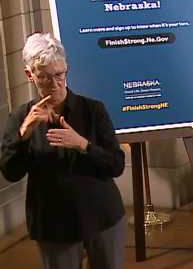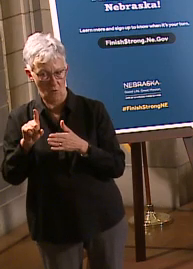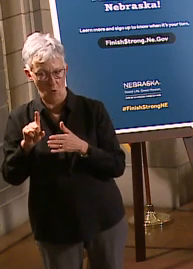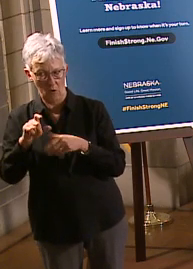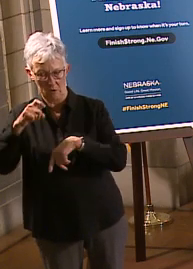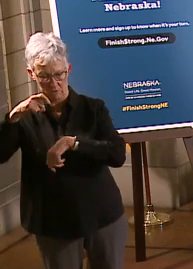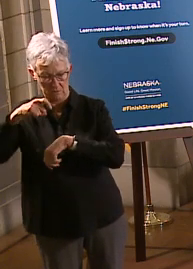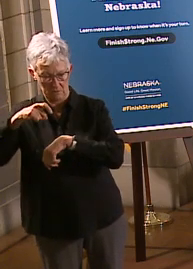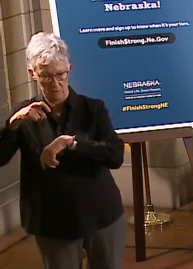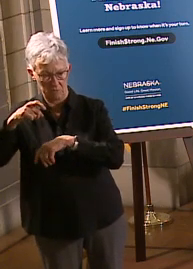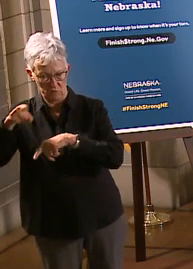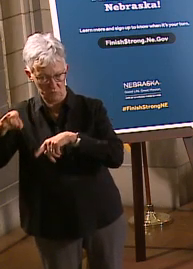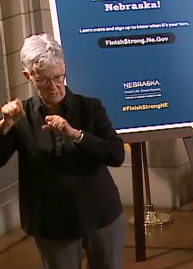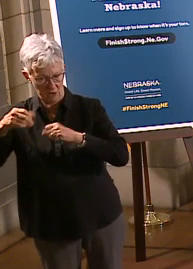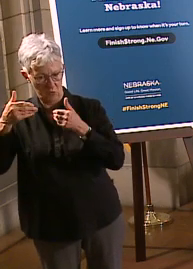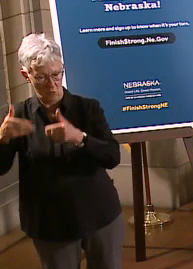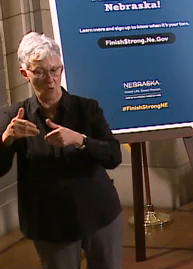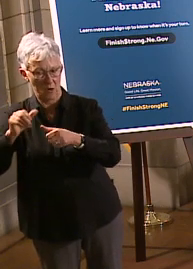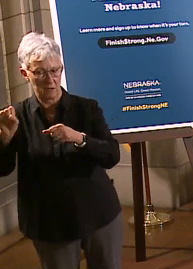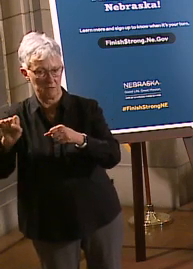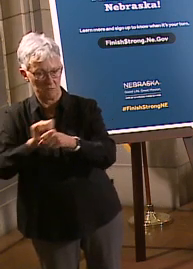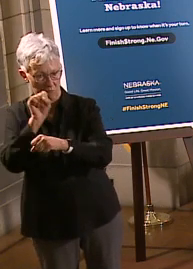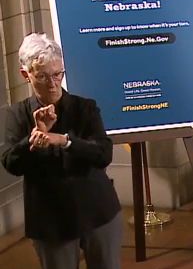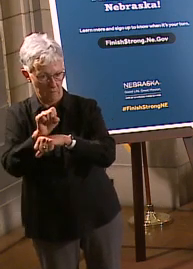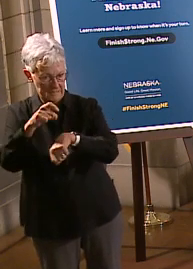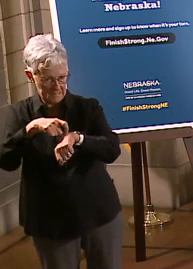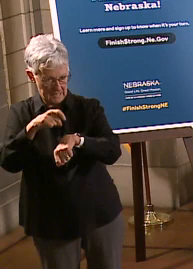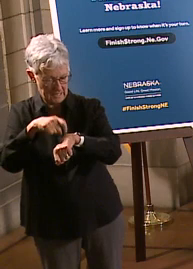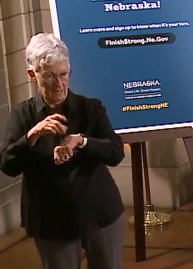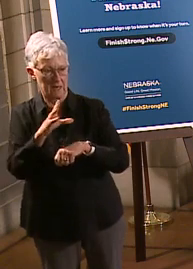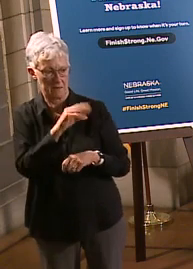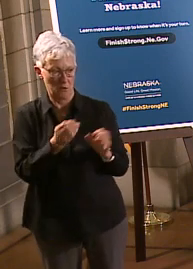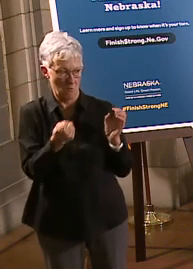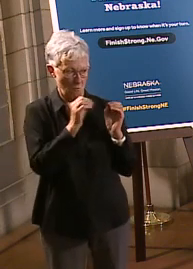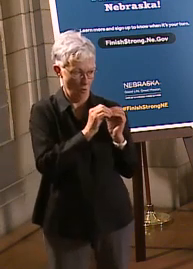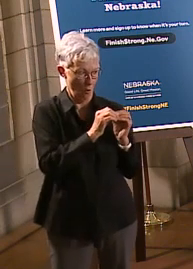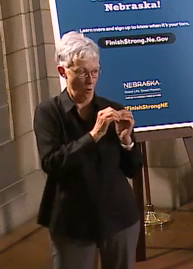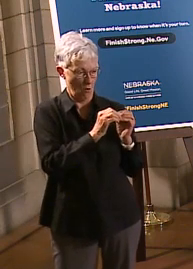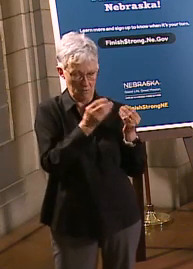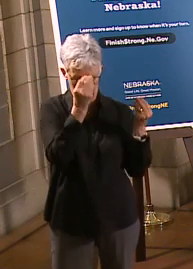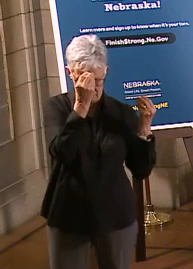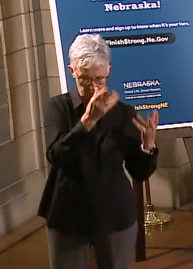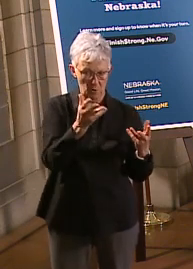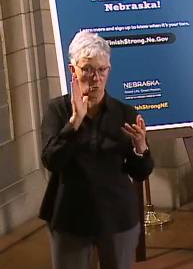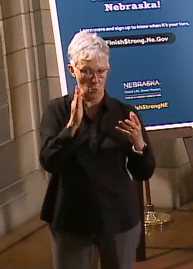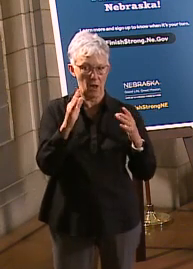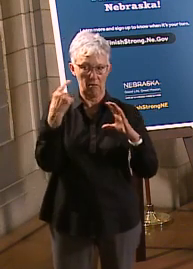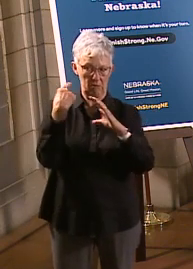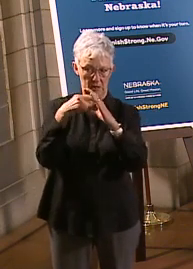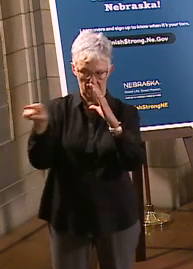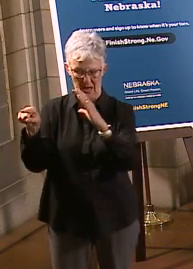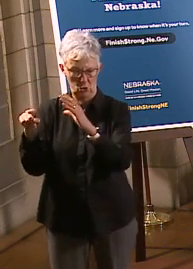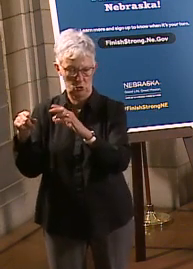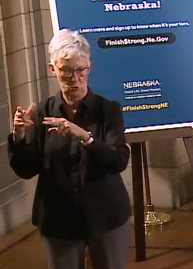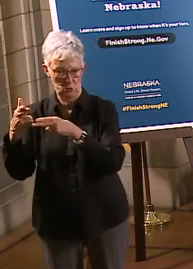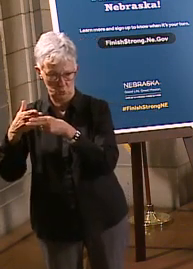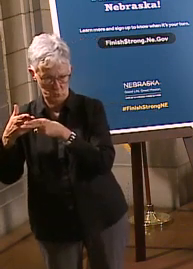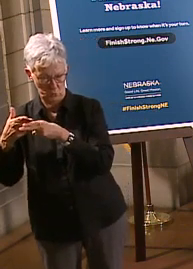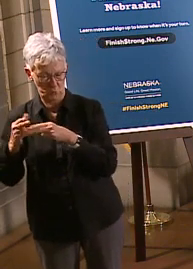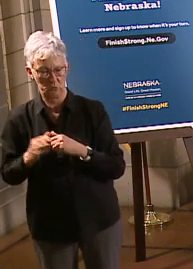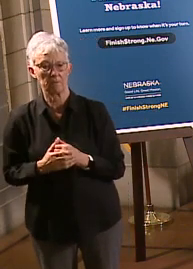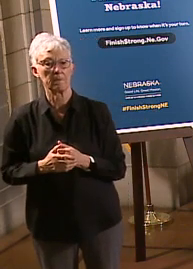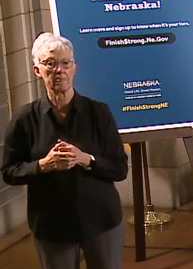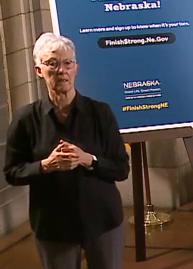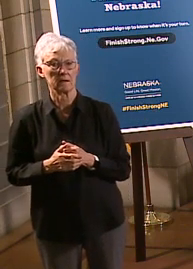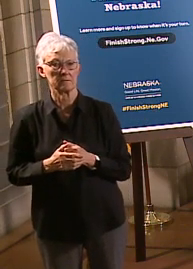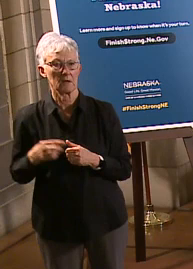scheduling for appointments come out, and more of them coming here in the next couple of weeks. Remember, we don't want Nebraska to